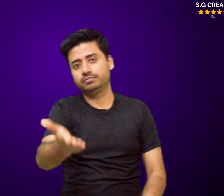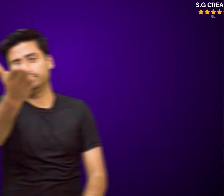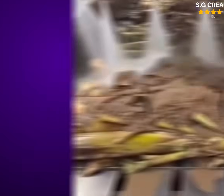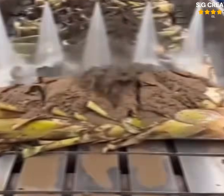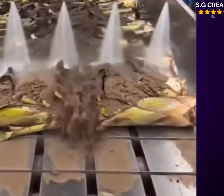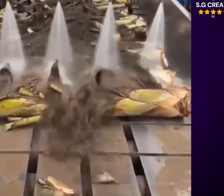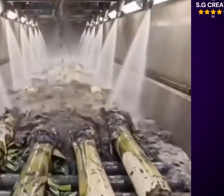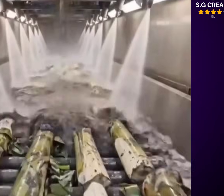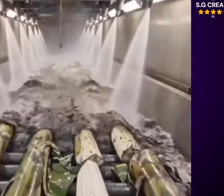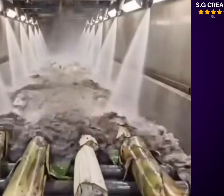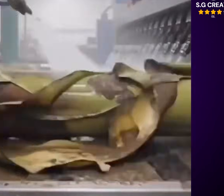fabrics.